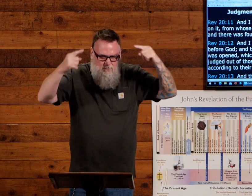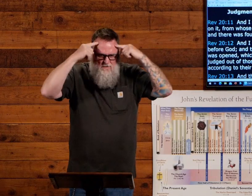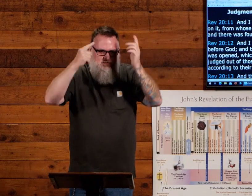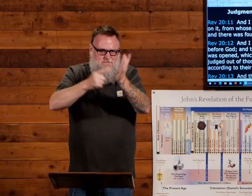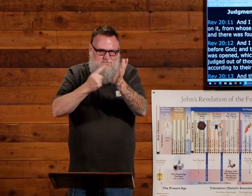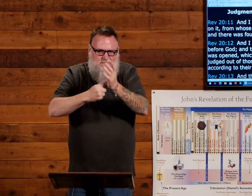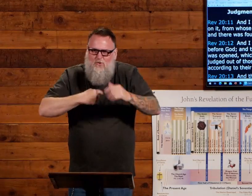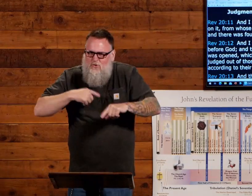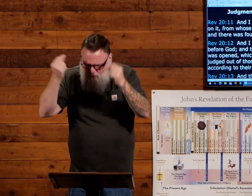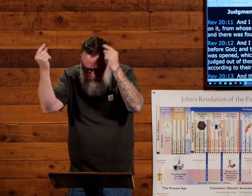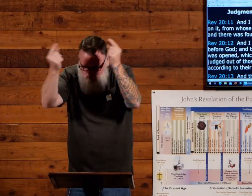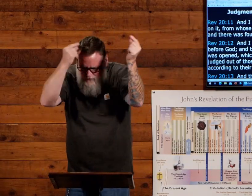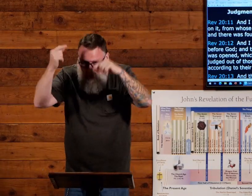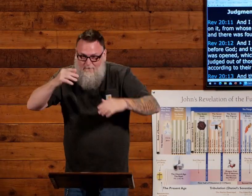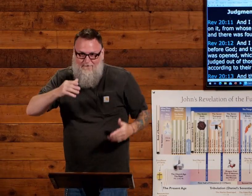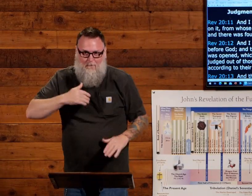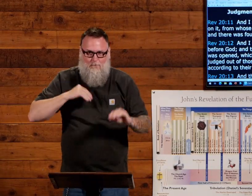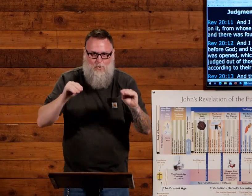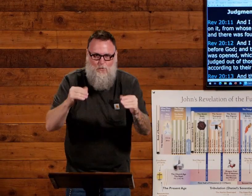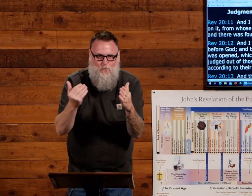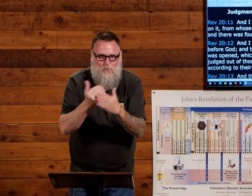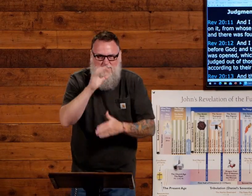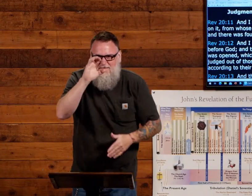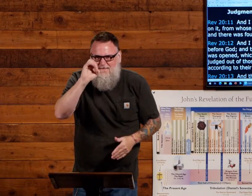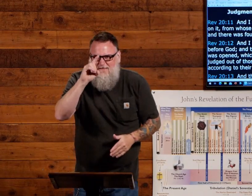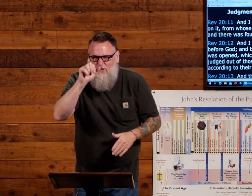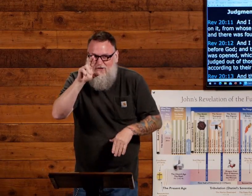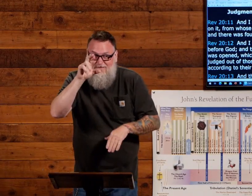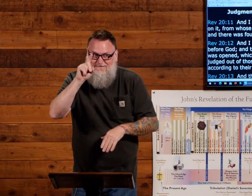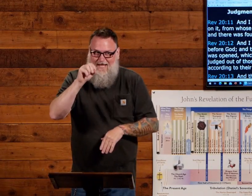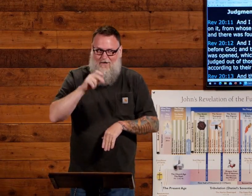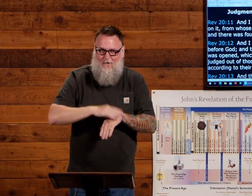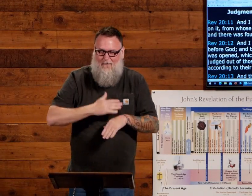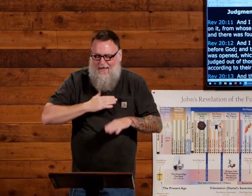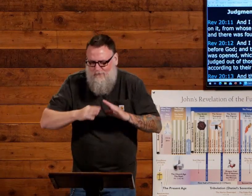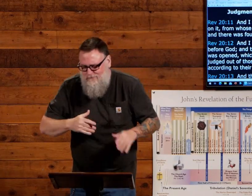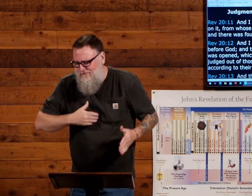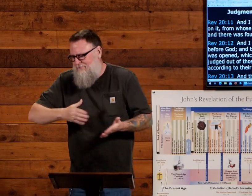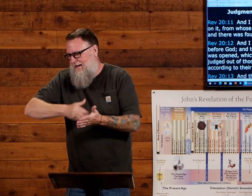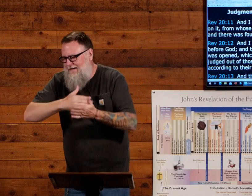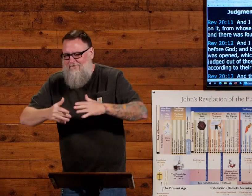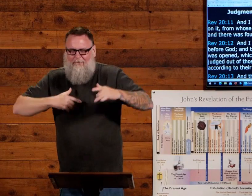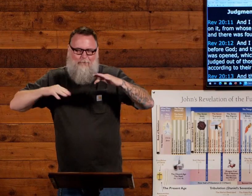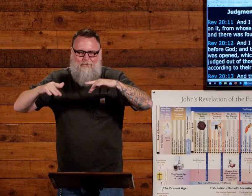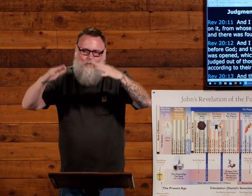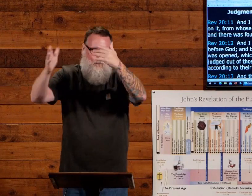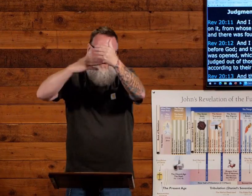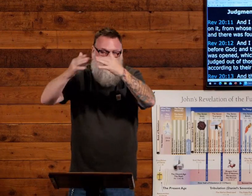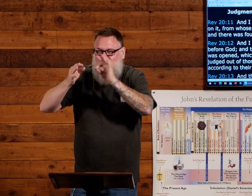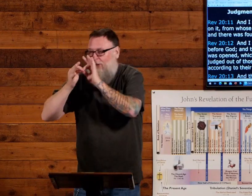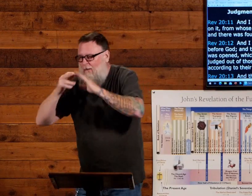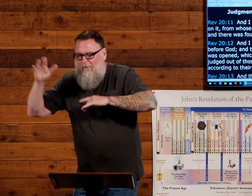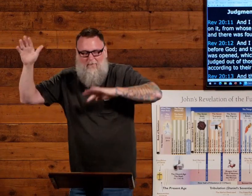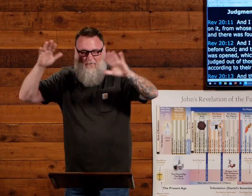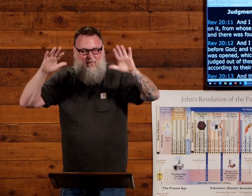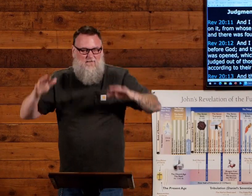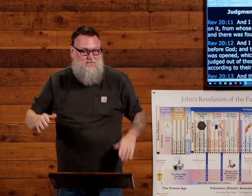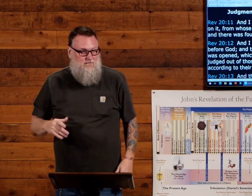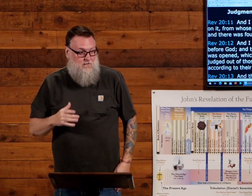things. I'm doing different things. I'm putting a new cedar deck on my house and I'm working on it and